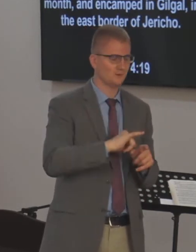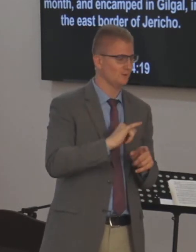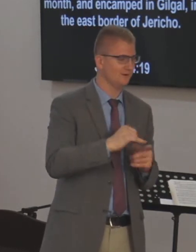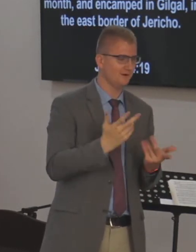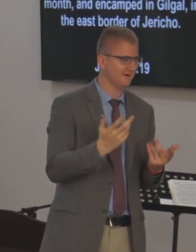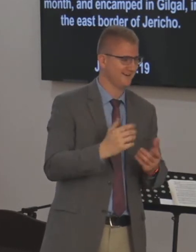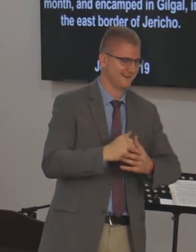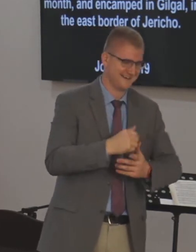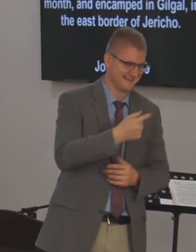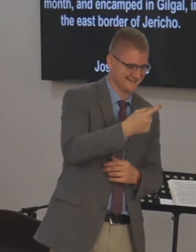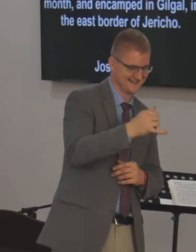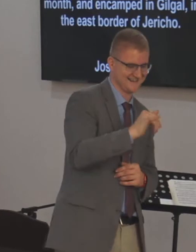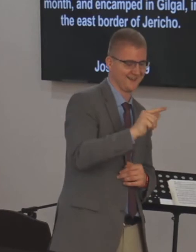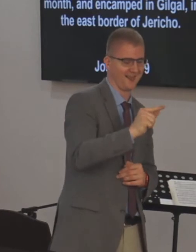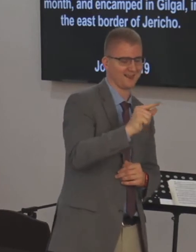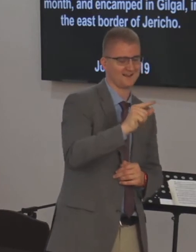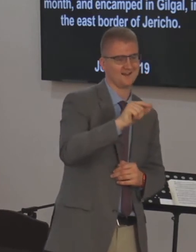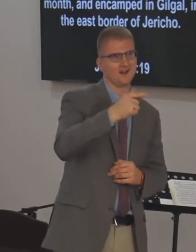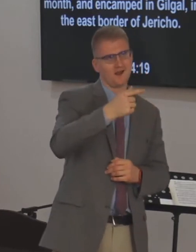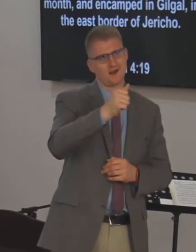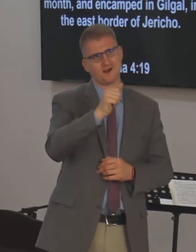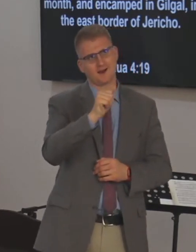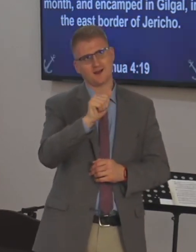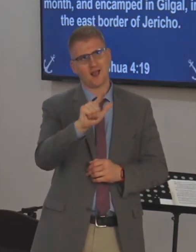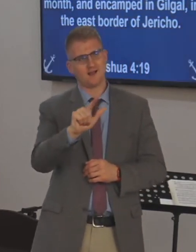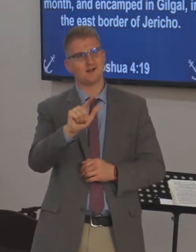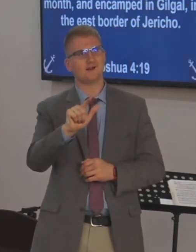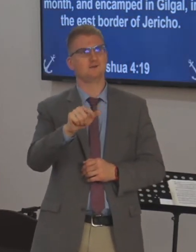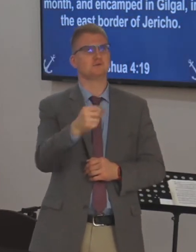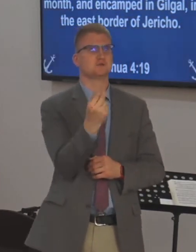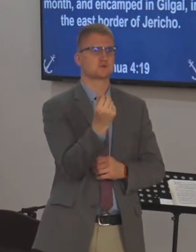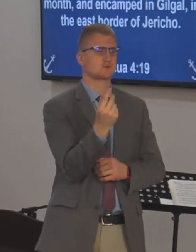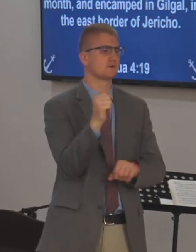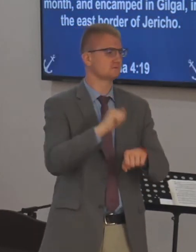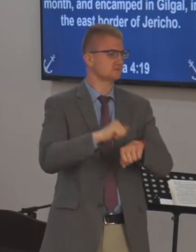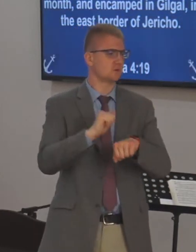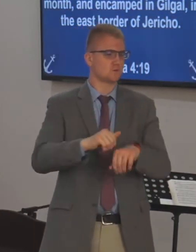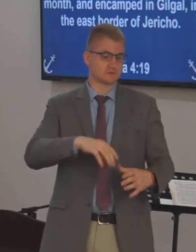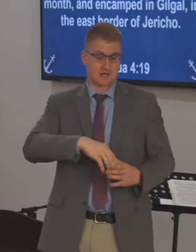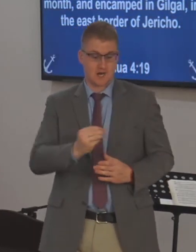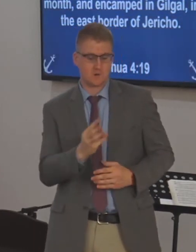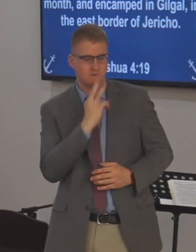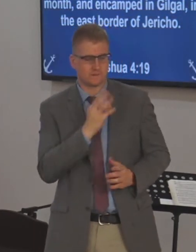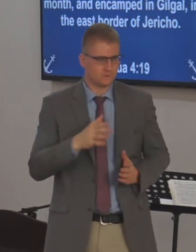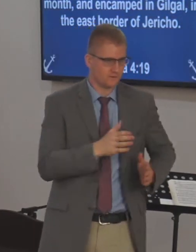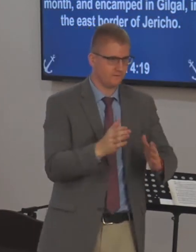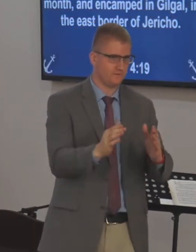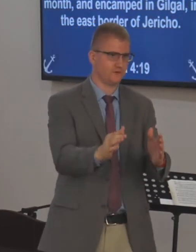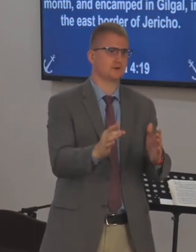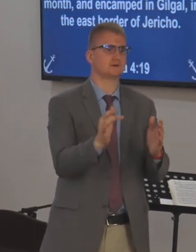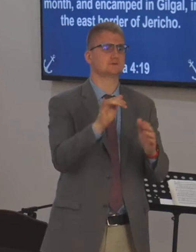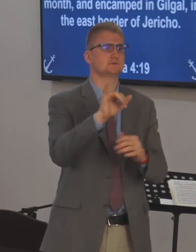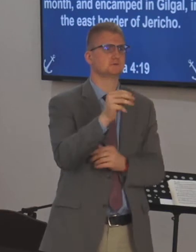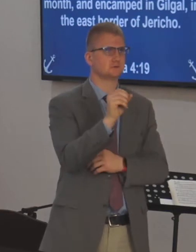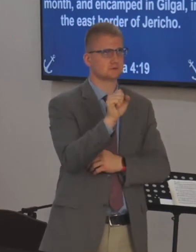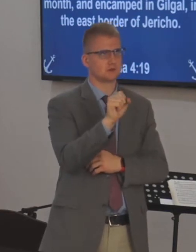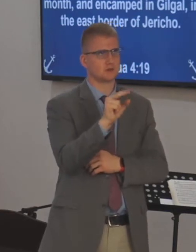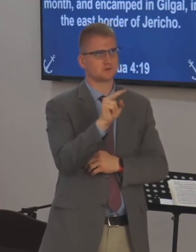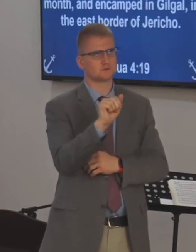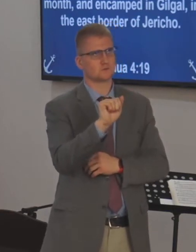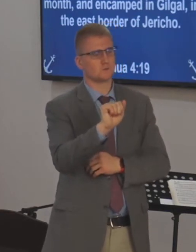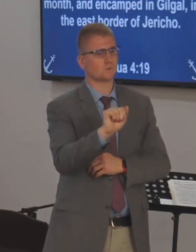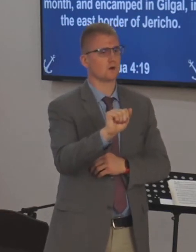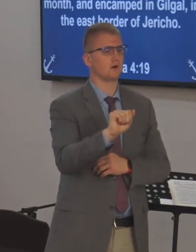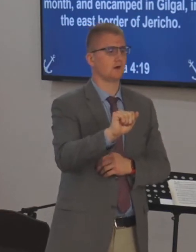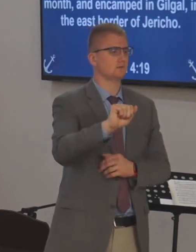And these 12 stones which they took out of the Jordan did Joshua pitch in Gilgal. He